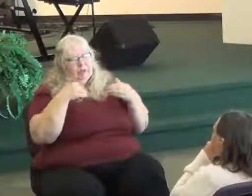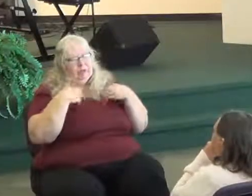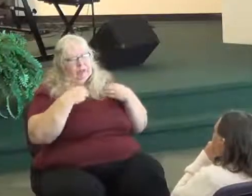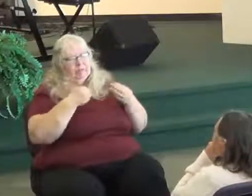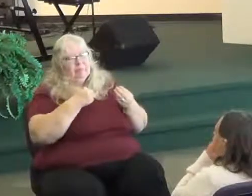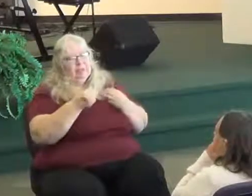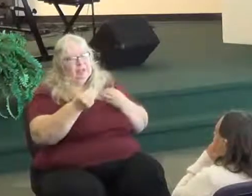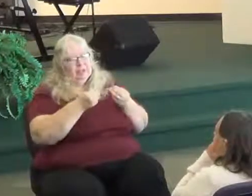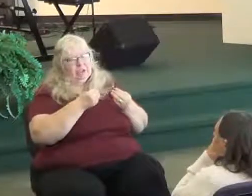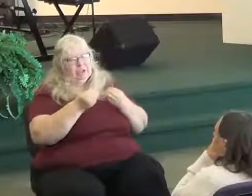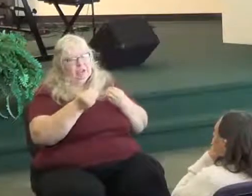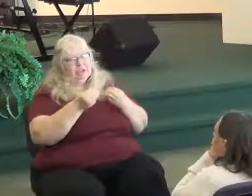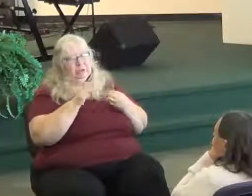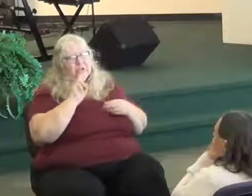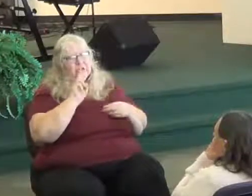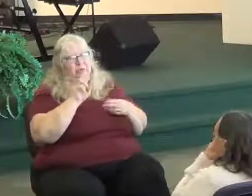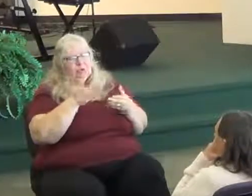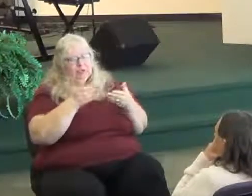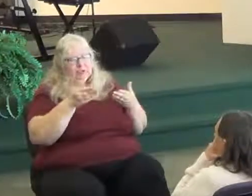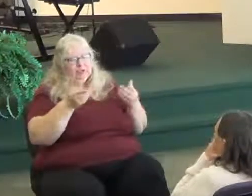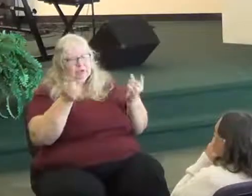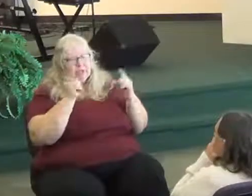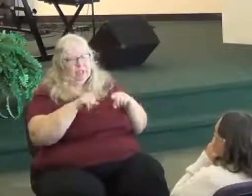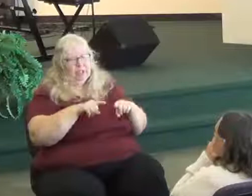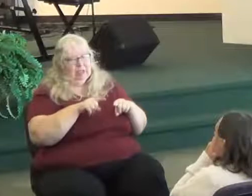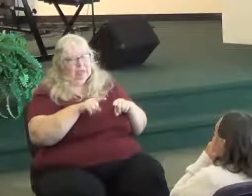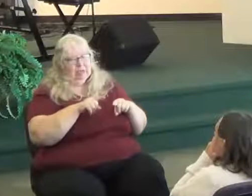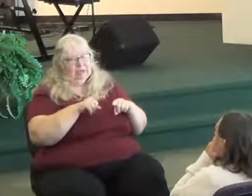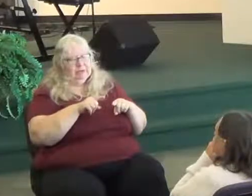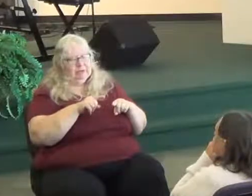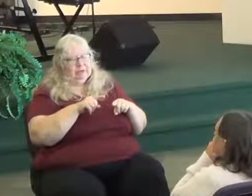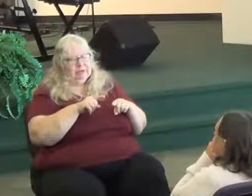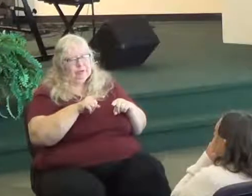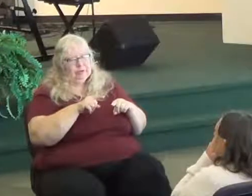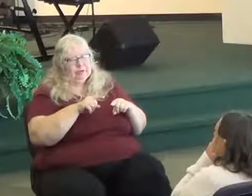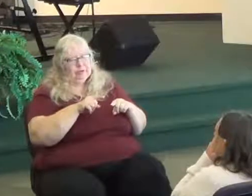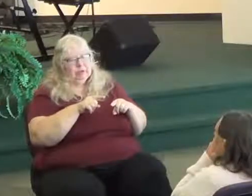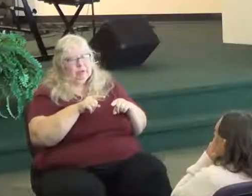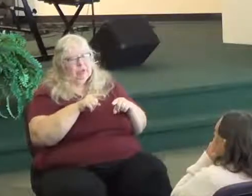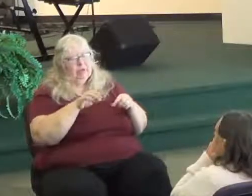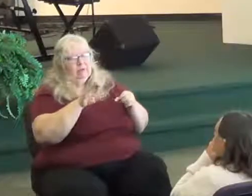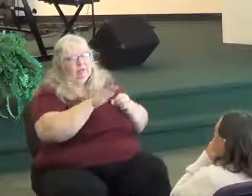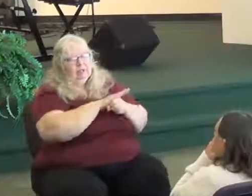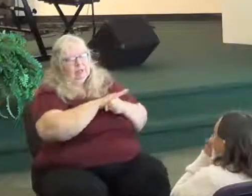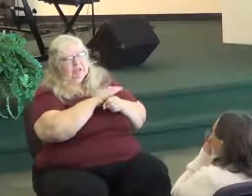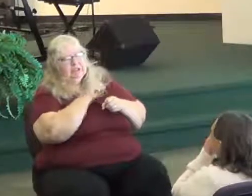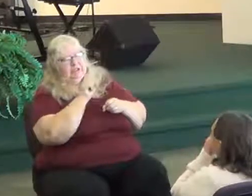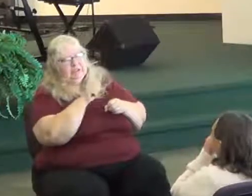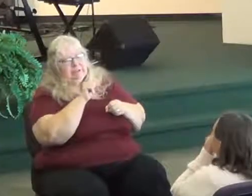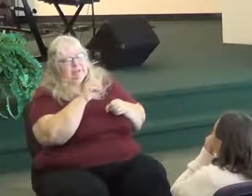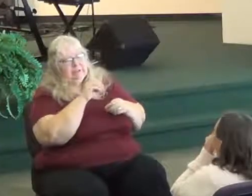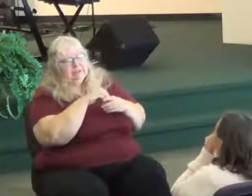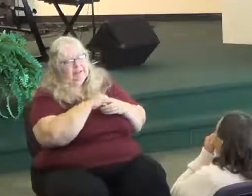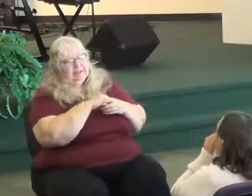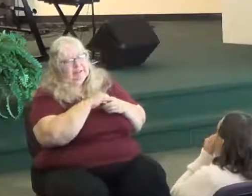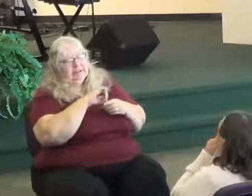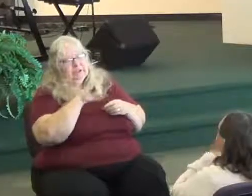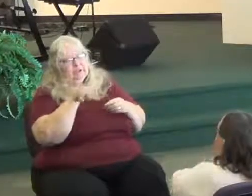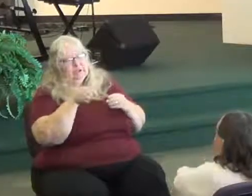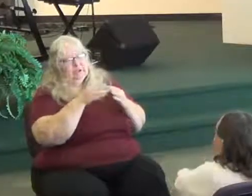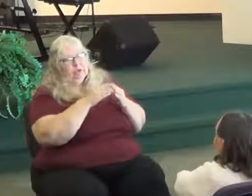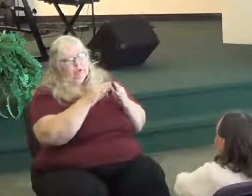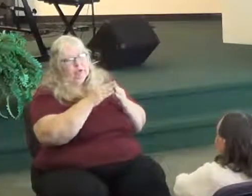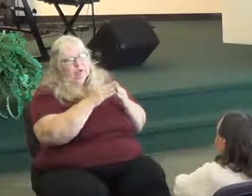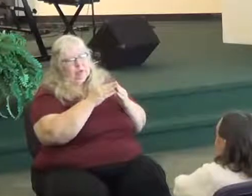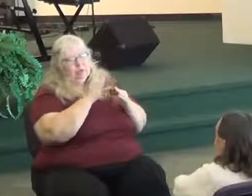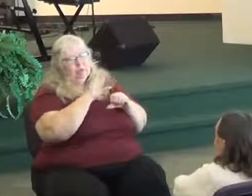Two things will result from this ministry of giving: the needs of the believers in Jerusalem, which is the church even,